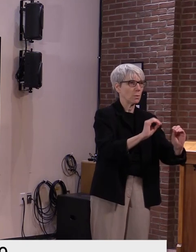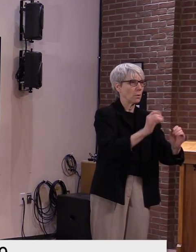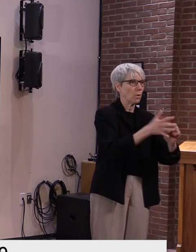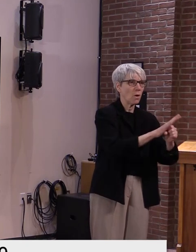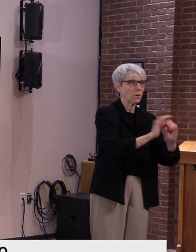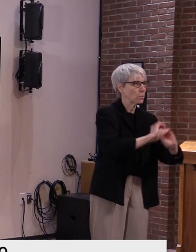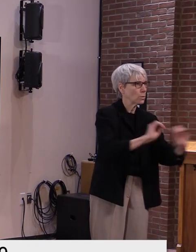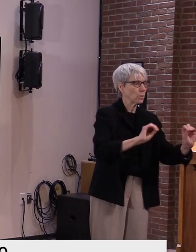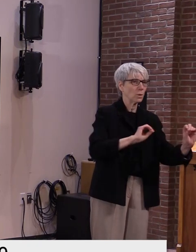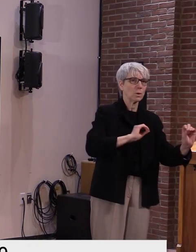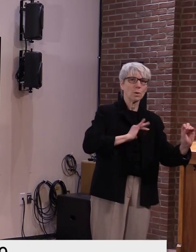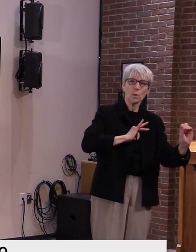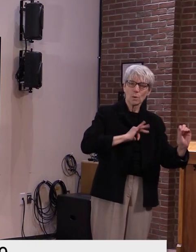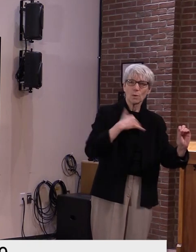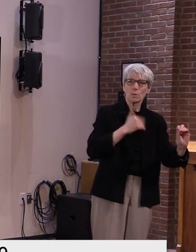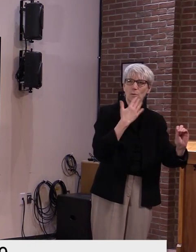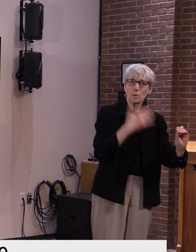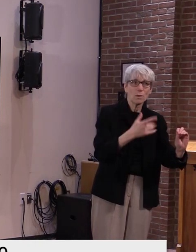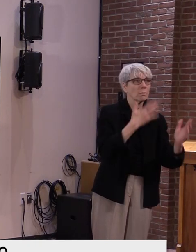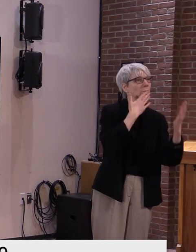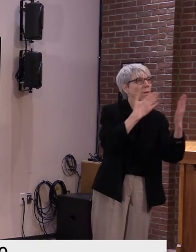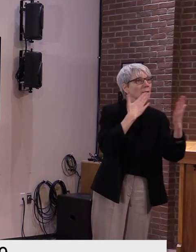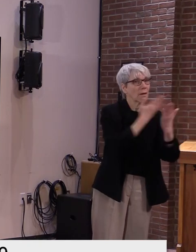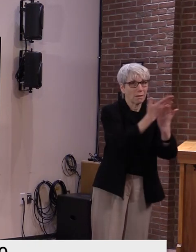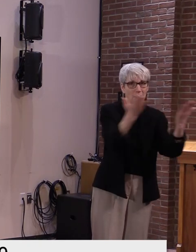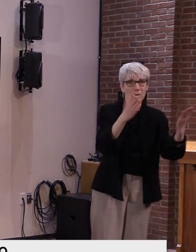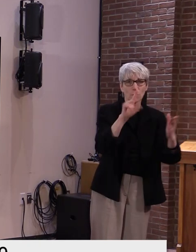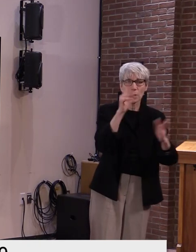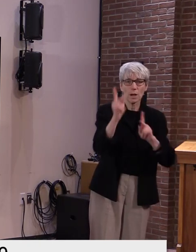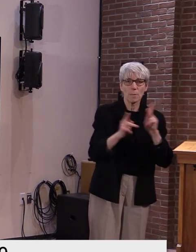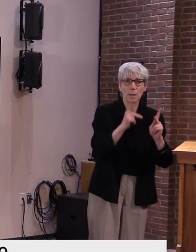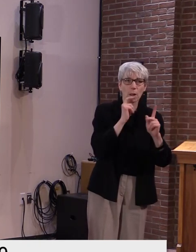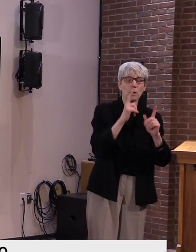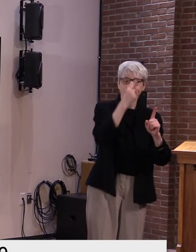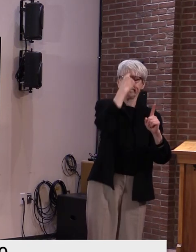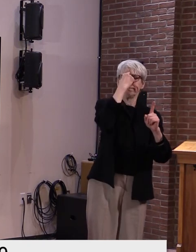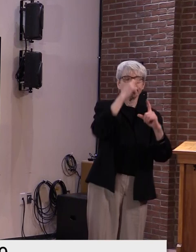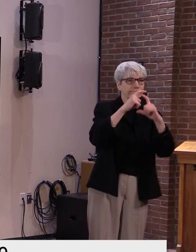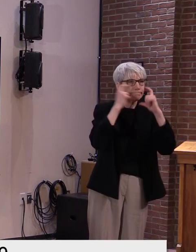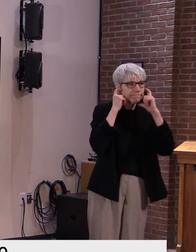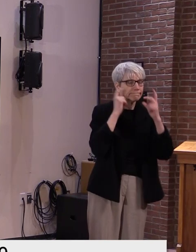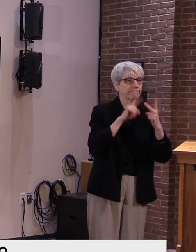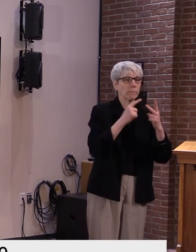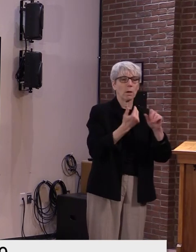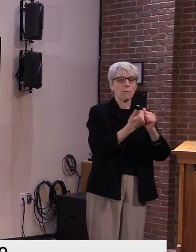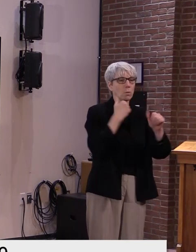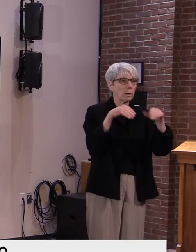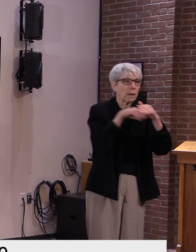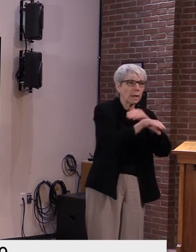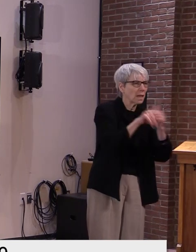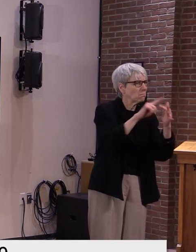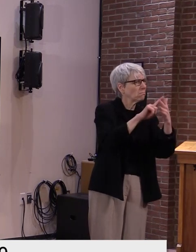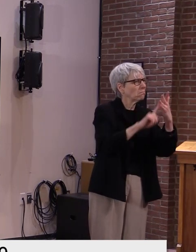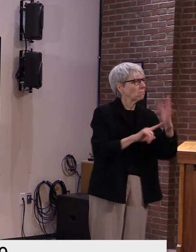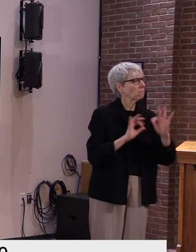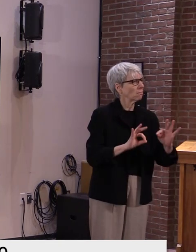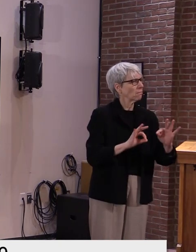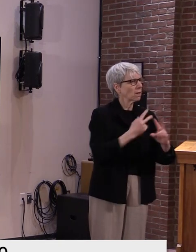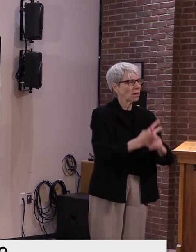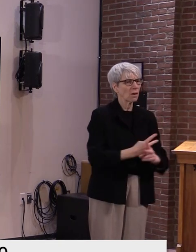in the spring with everything that we asked of them, that we got the level of